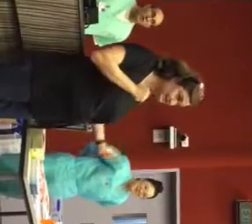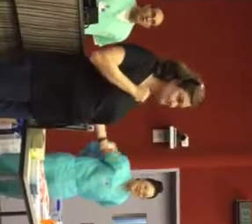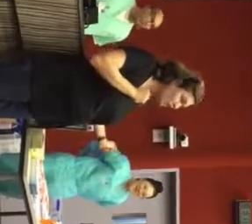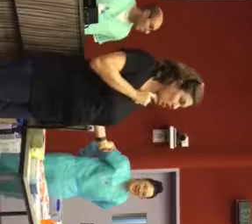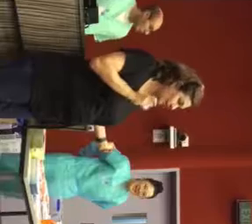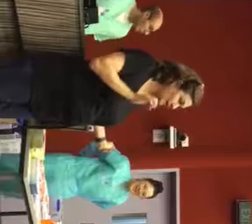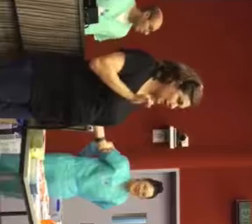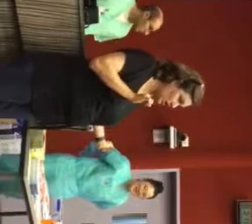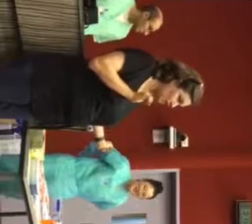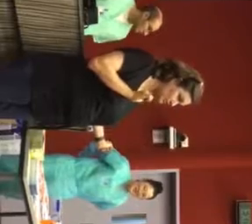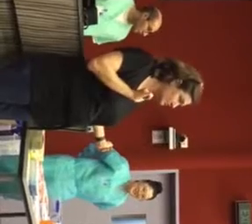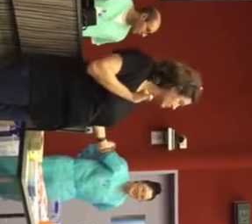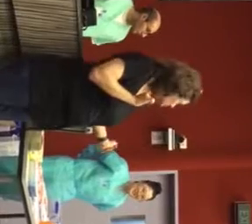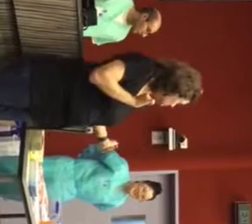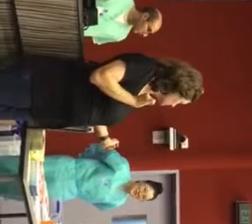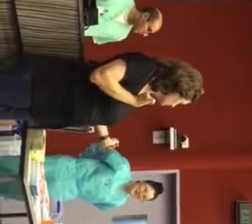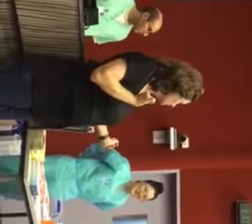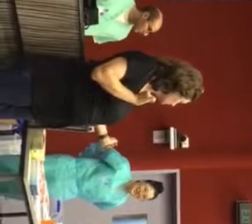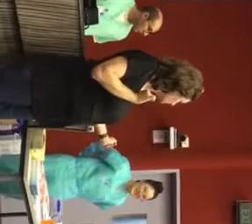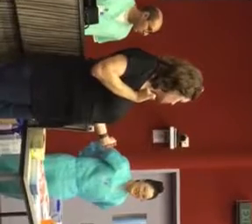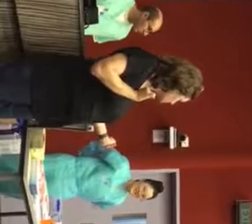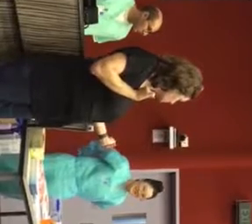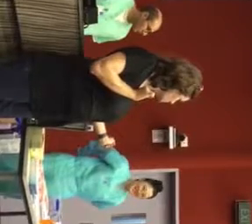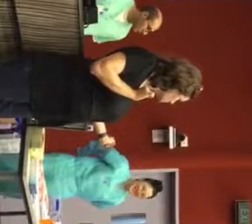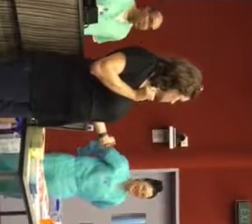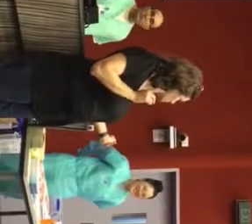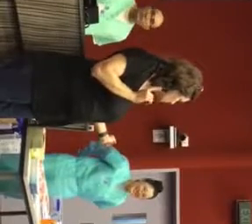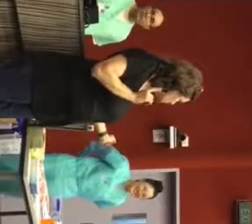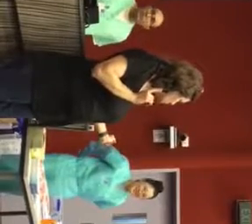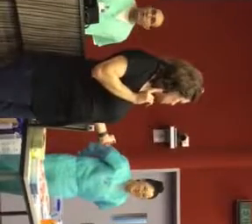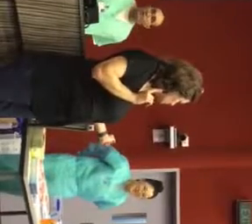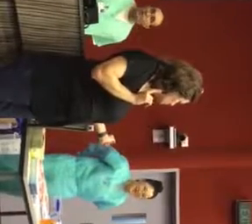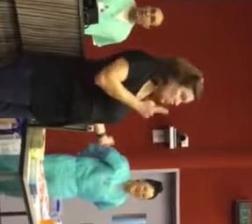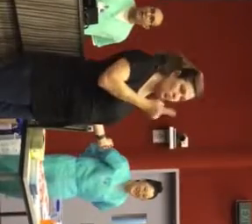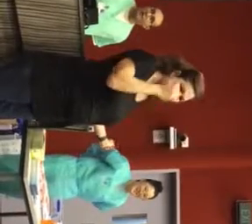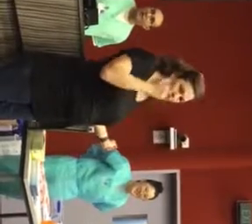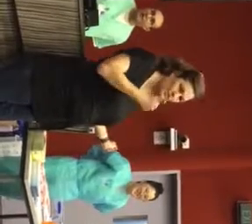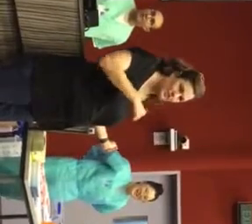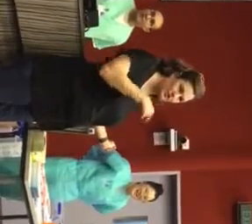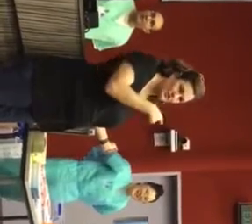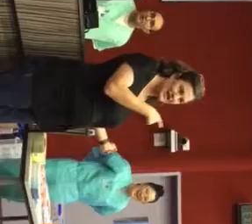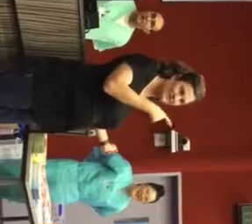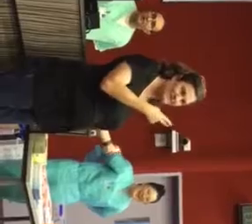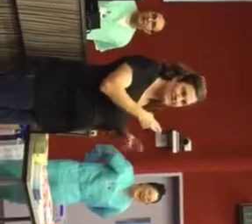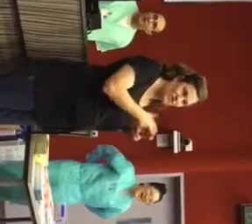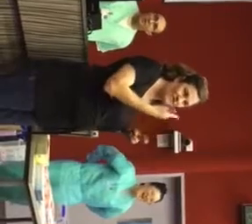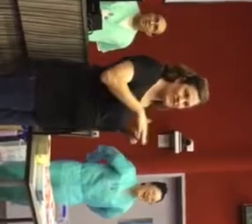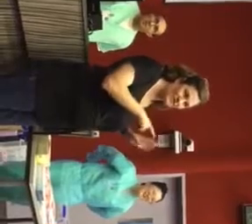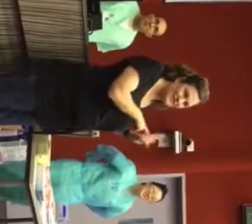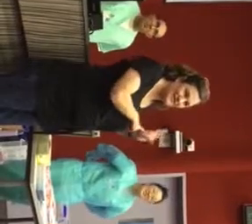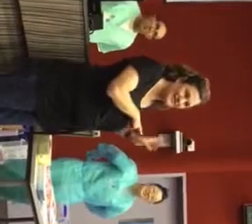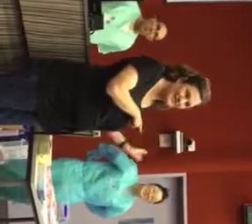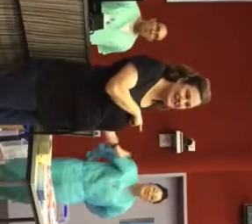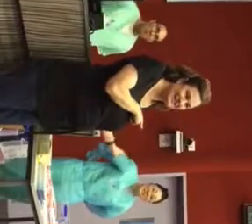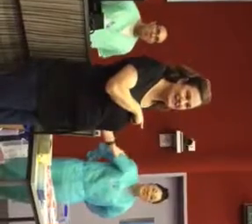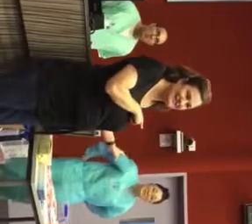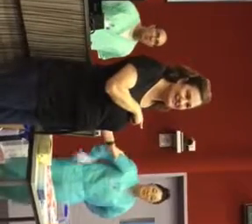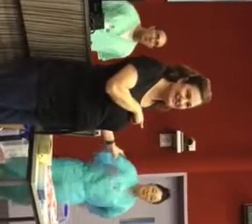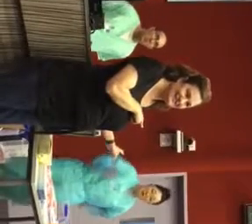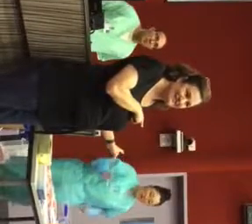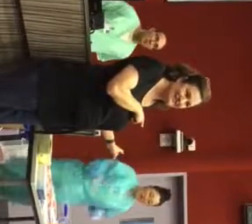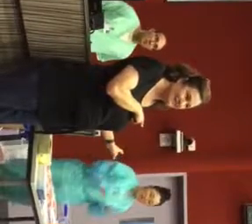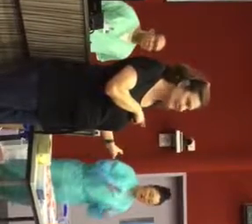my patients actually, I thought she used nearly 50 years for one. But is that okay? As long as it